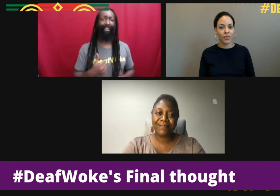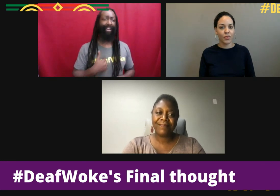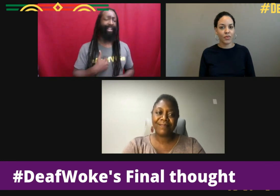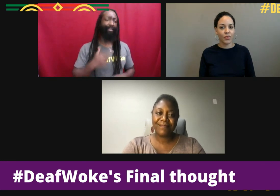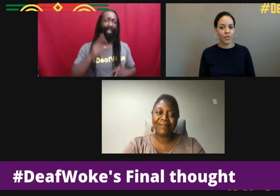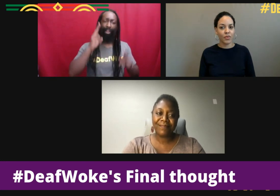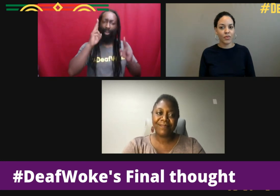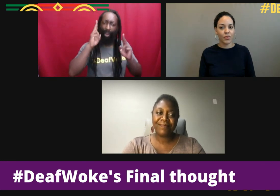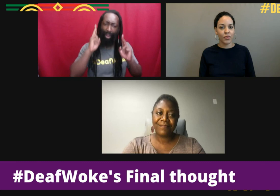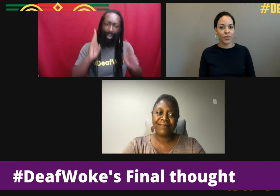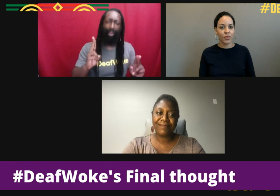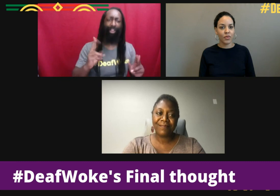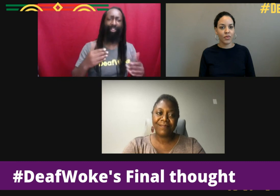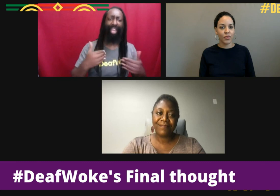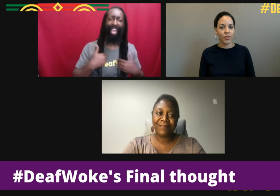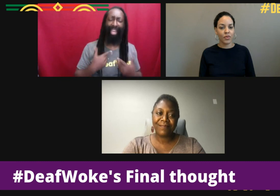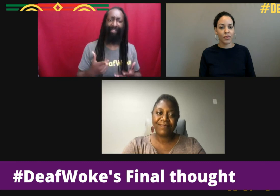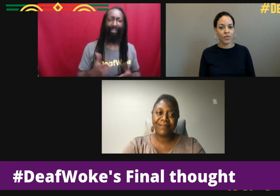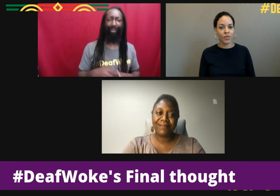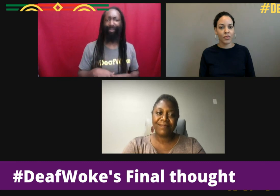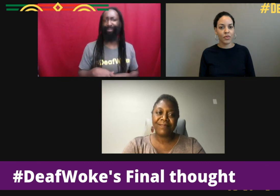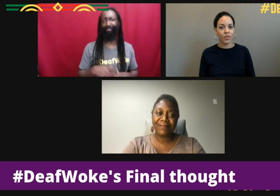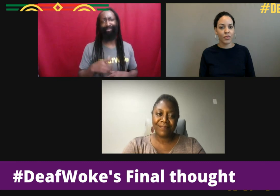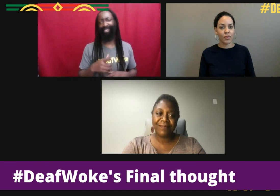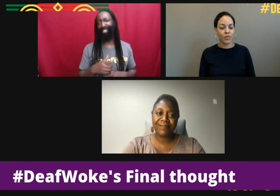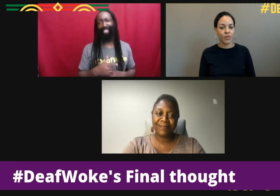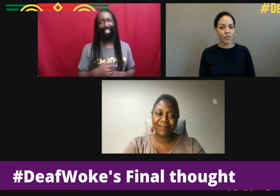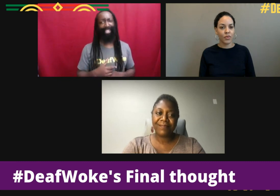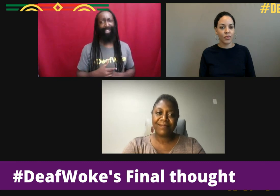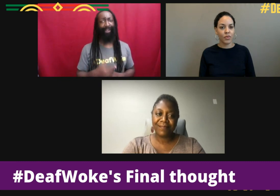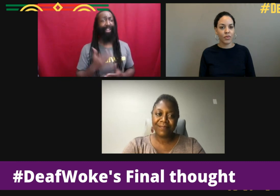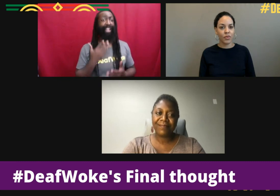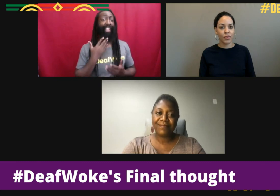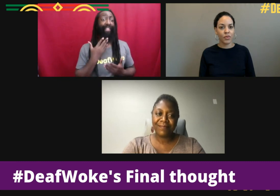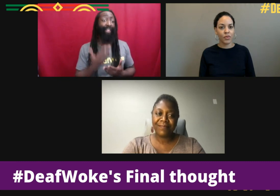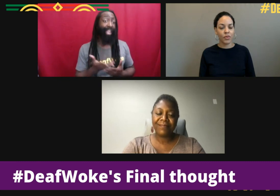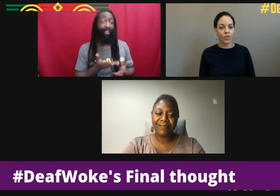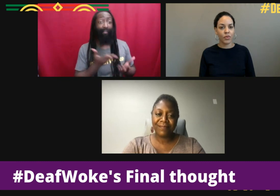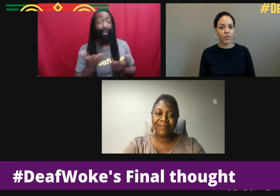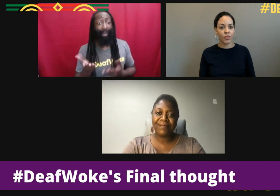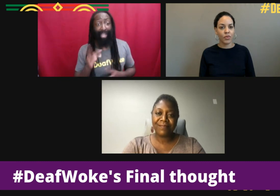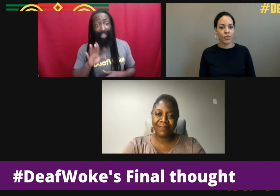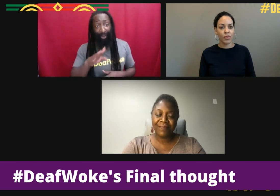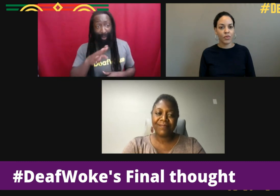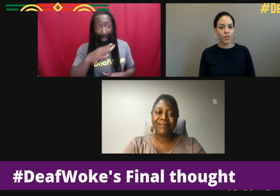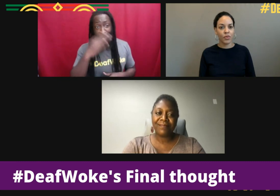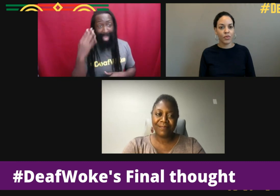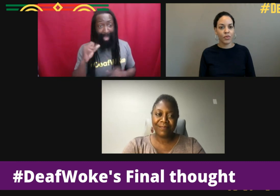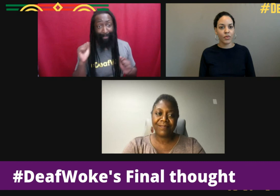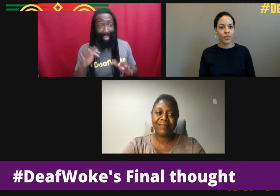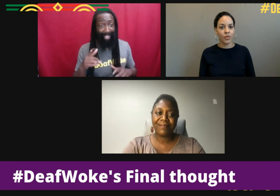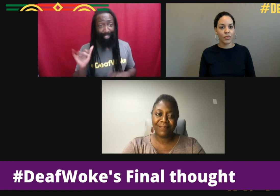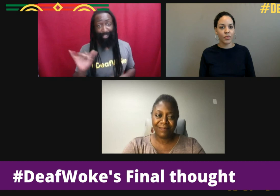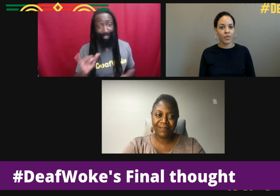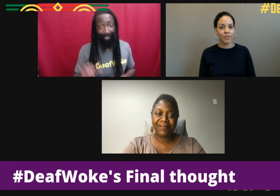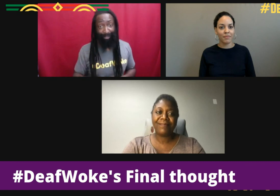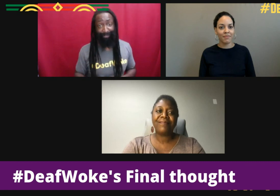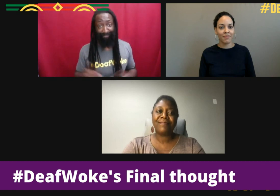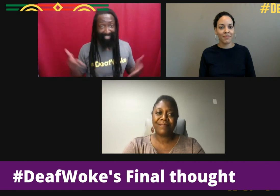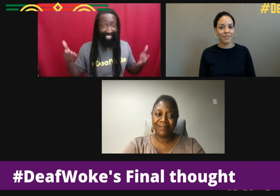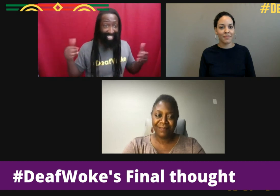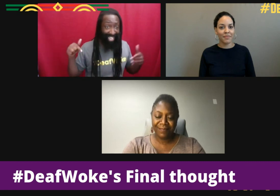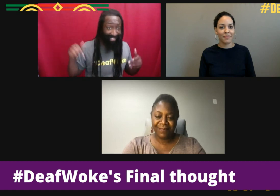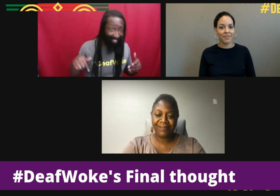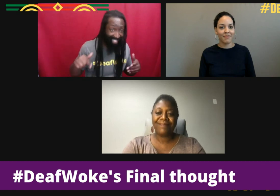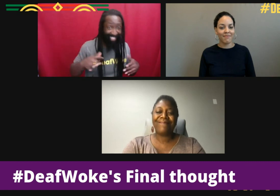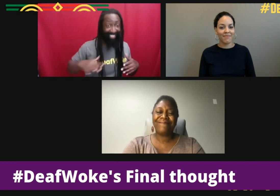and those who, you know, maybe interact with the deaf community. So thank you so much. Thank you for bringing